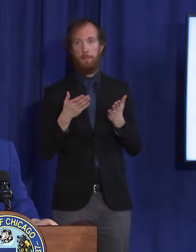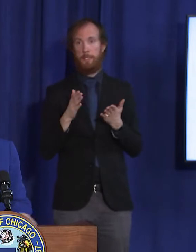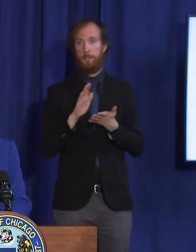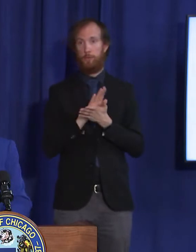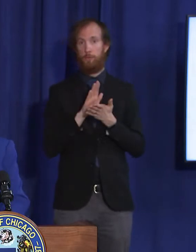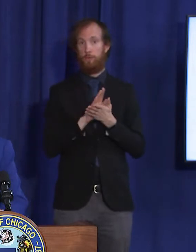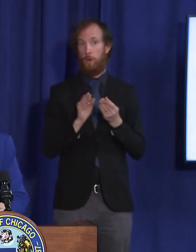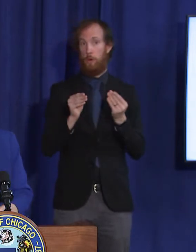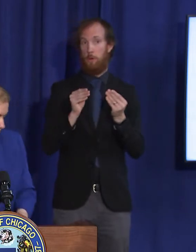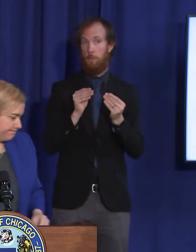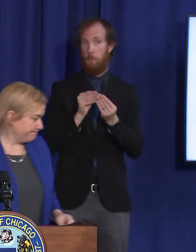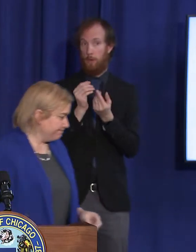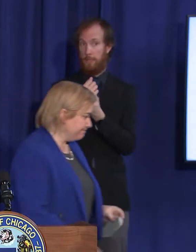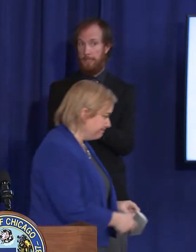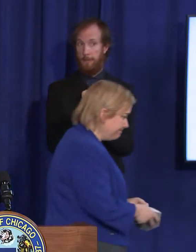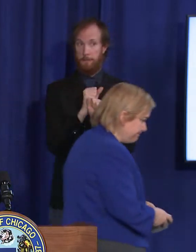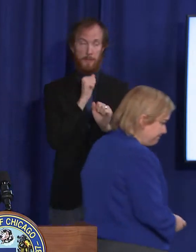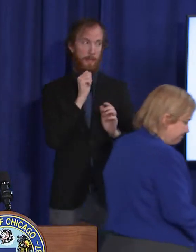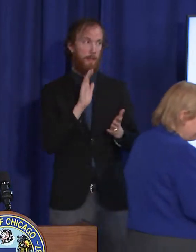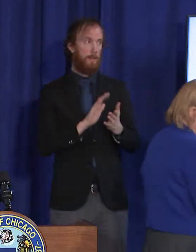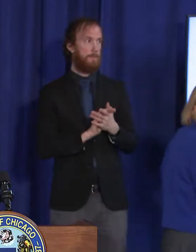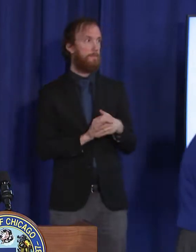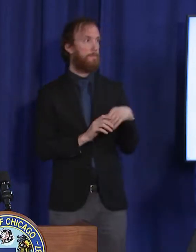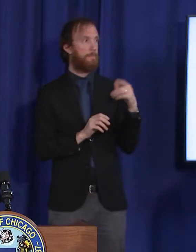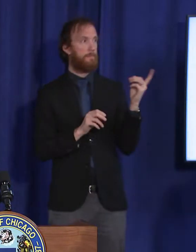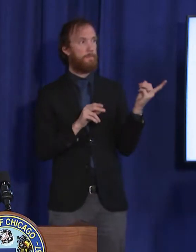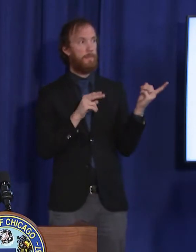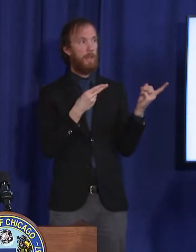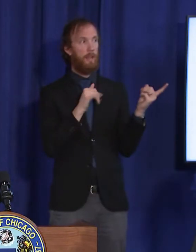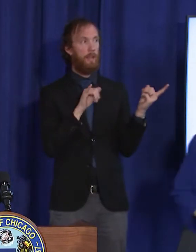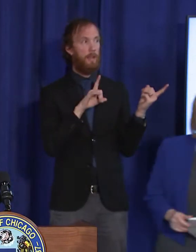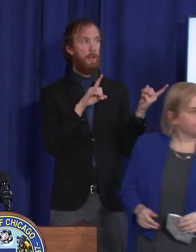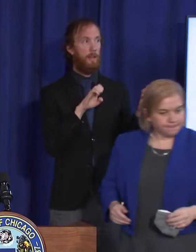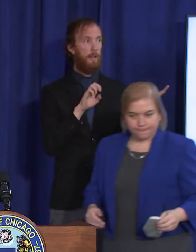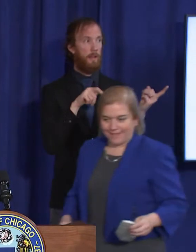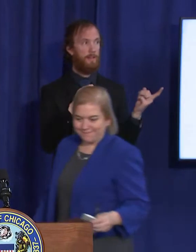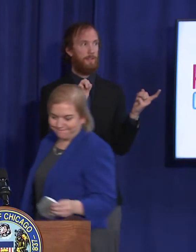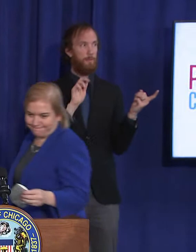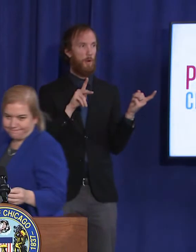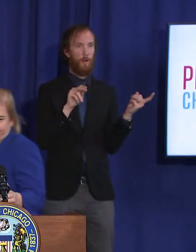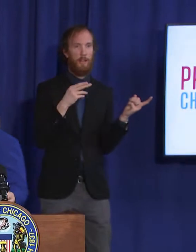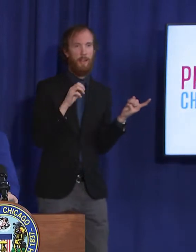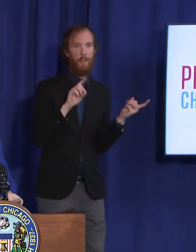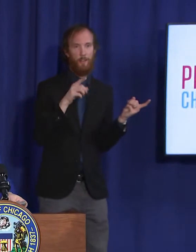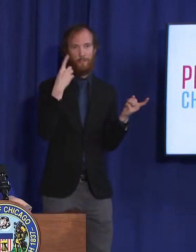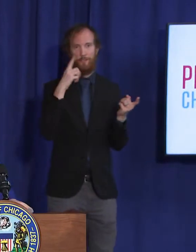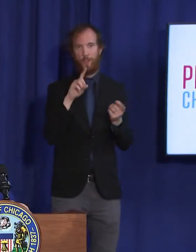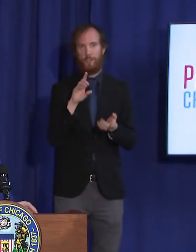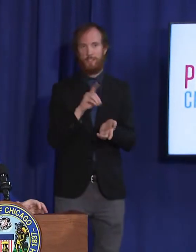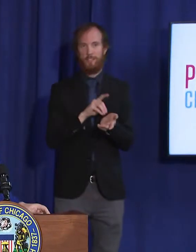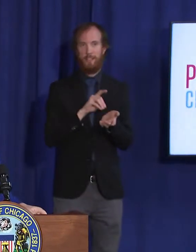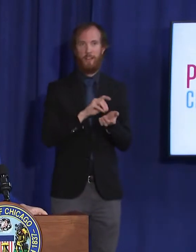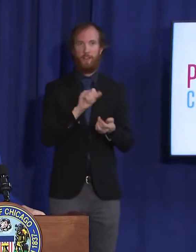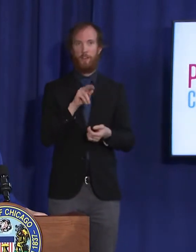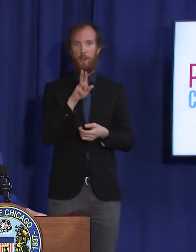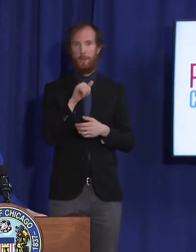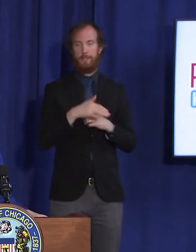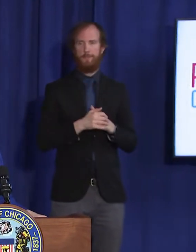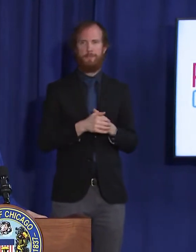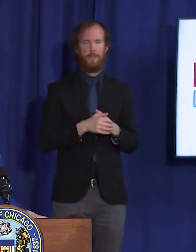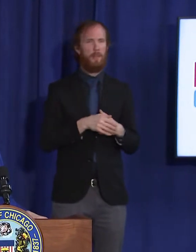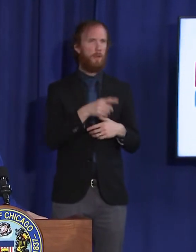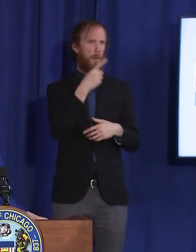less. Gettinger with the Hyde Park Herald for Dr. Arwady, please. Hey. Was wondering if you could speak more to the